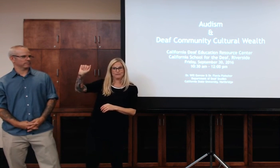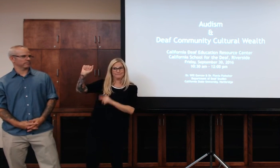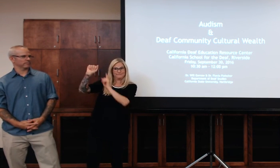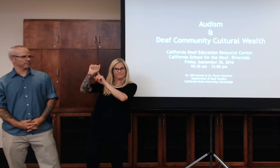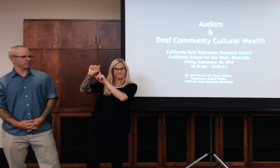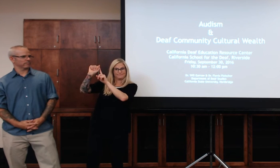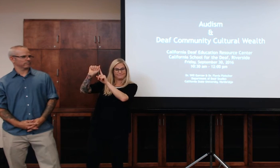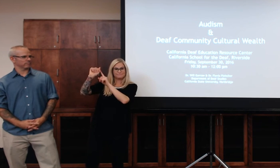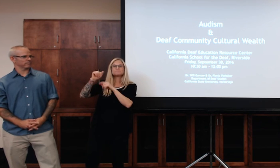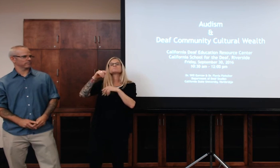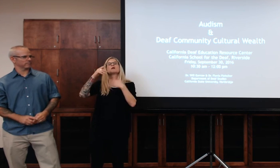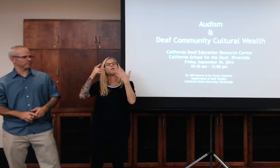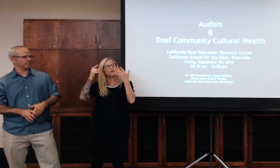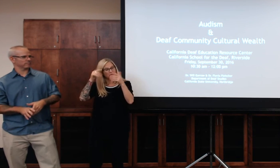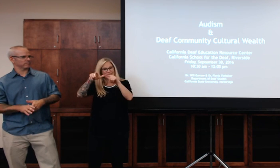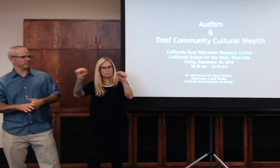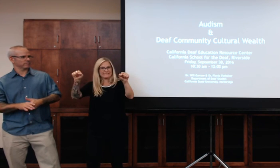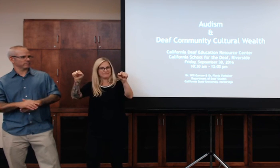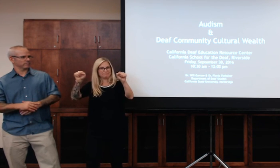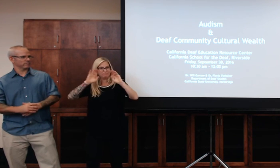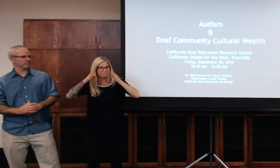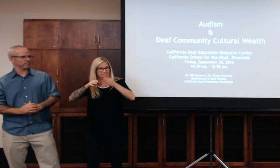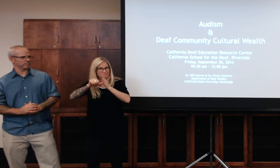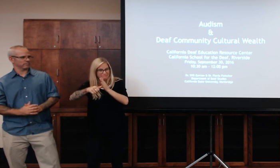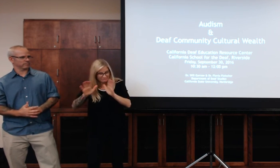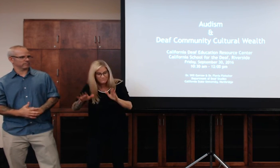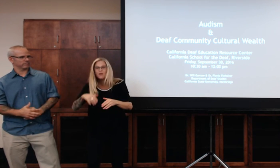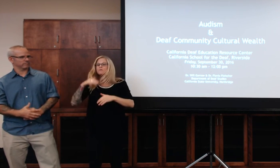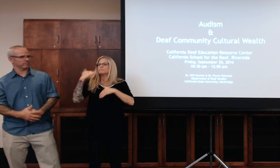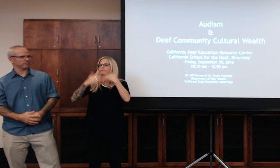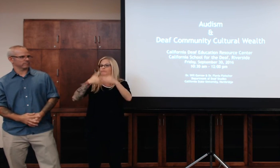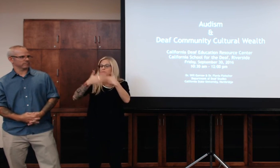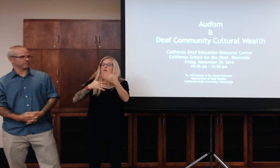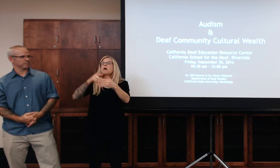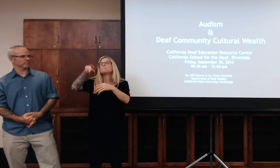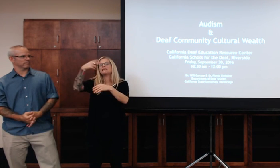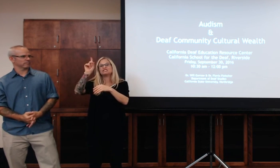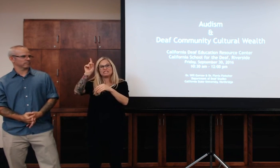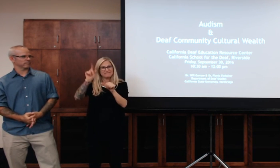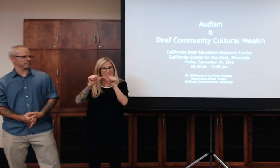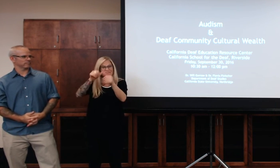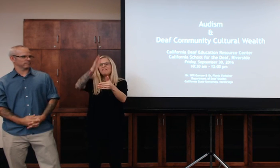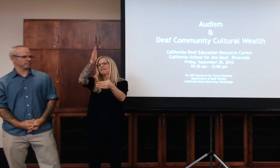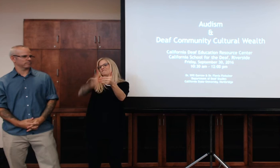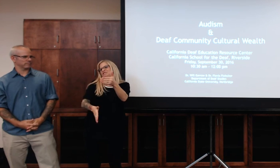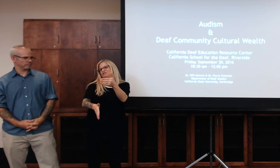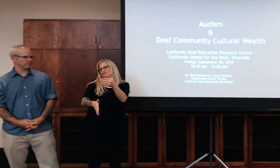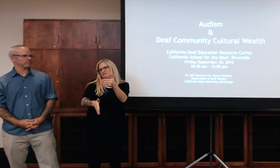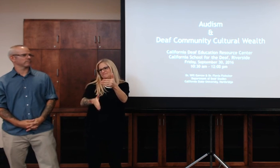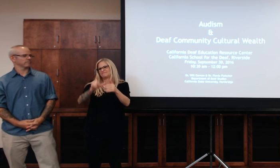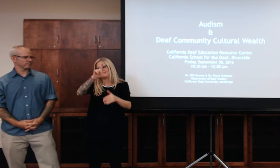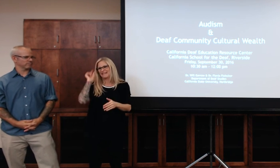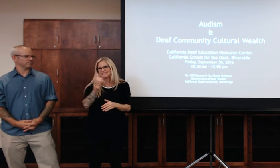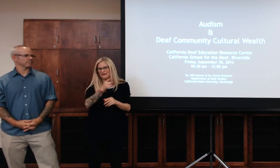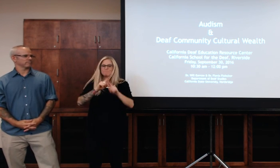master's in linguistics, emphasizing more so on linguistics. I also completed my PhD at